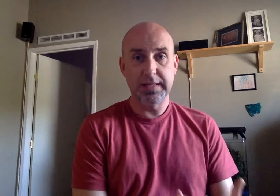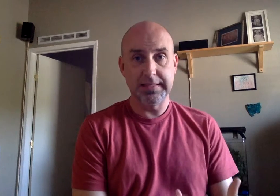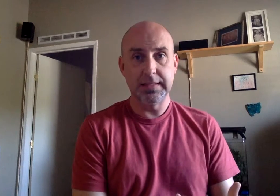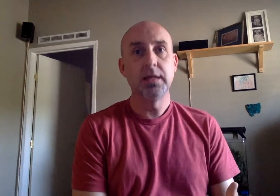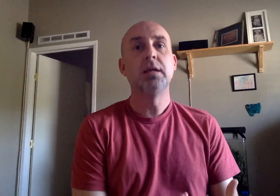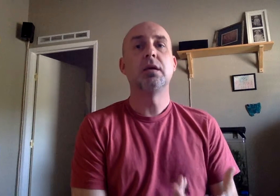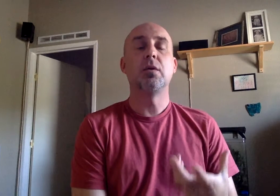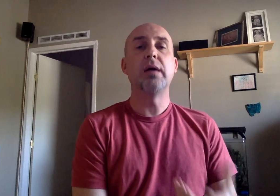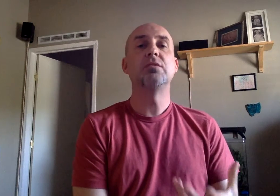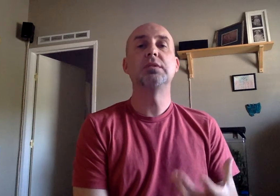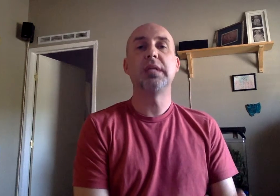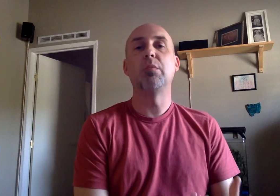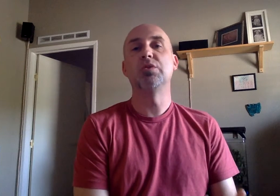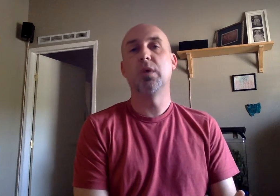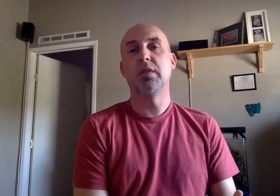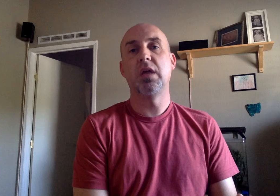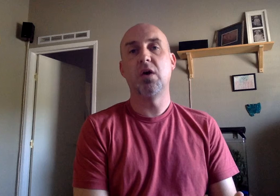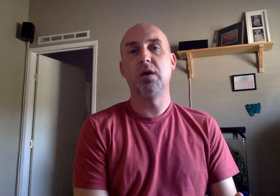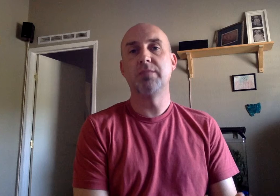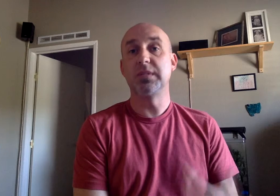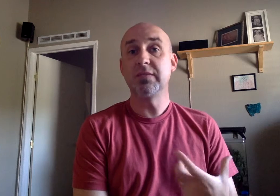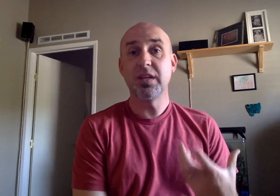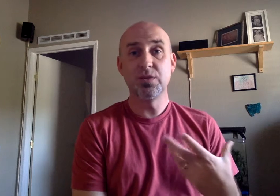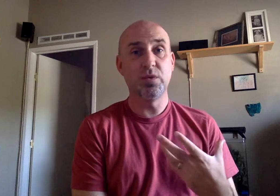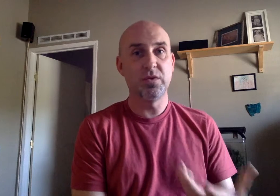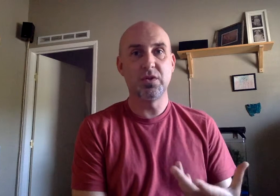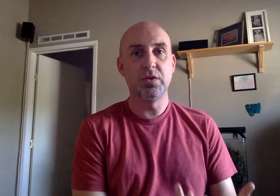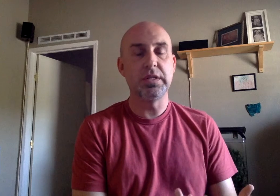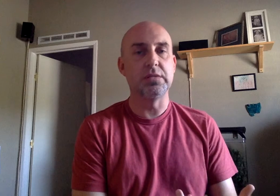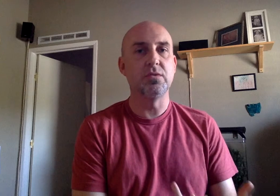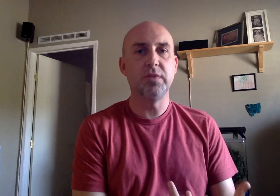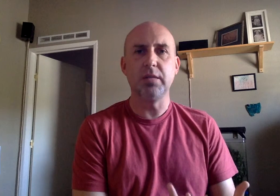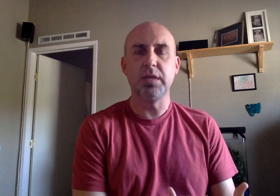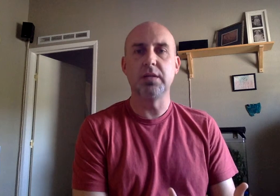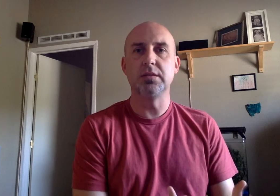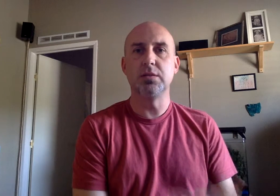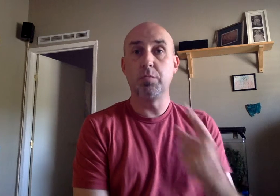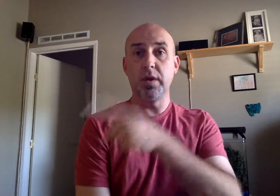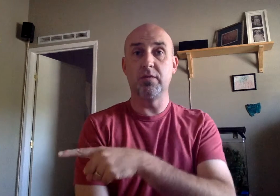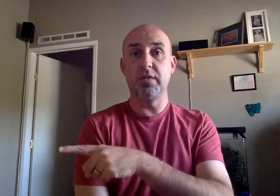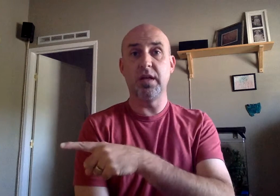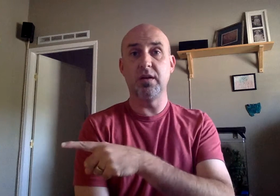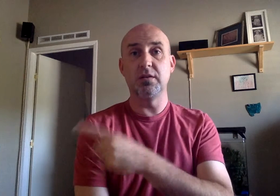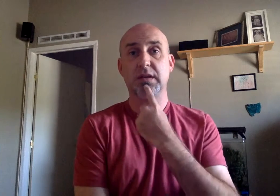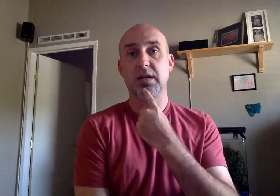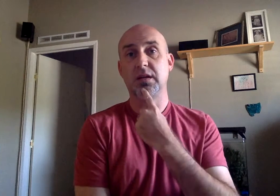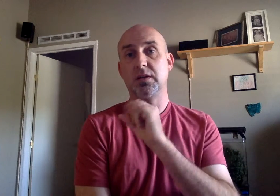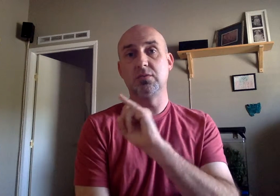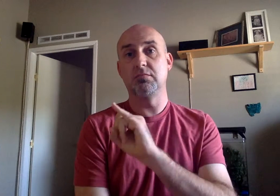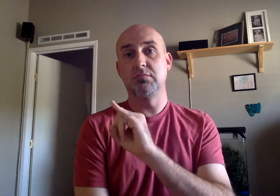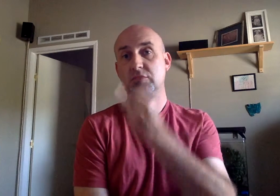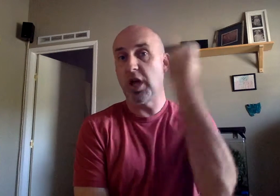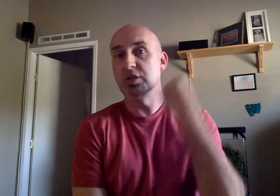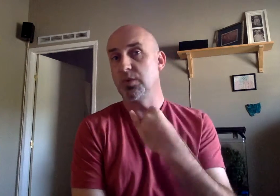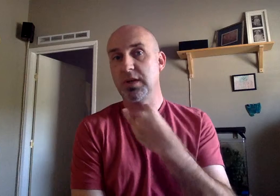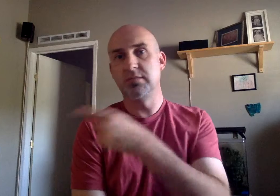present, you have to establish where they are. And deaf kids who are first learning this are funny because you point over there, you say, Joshua, say